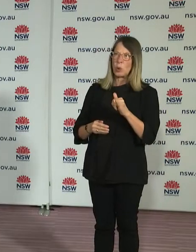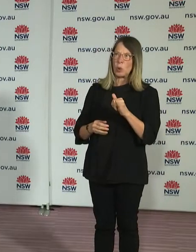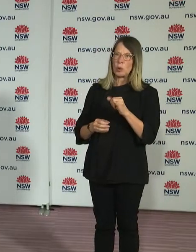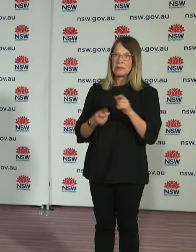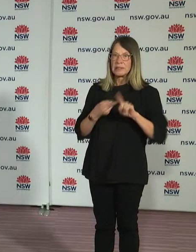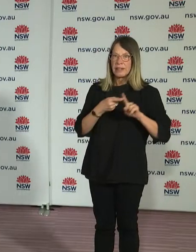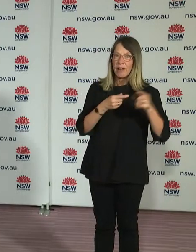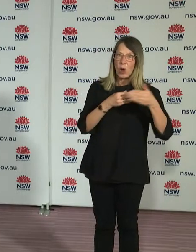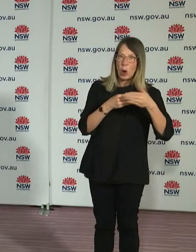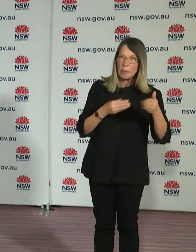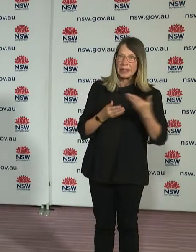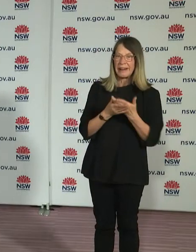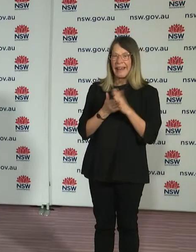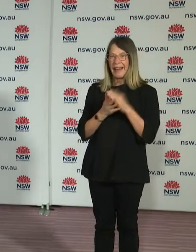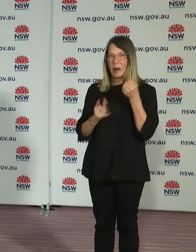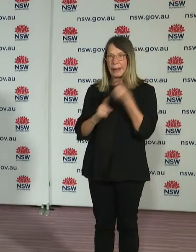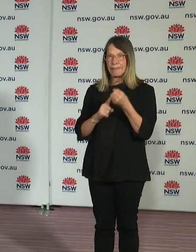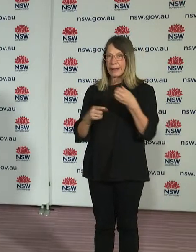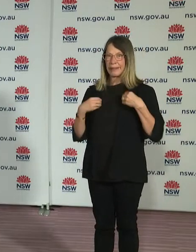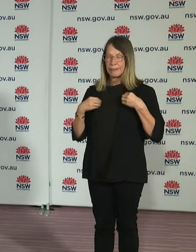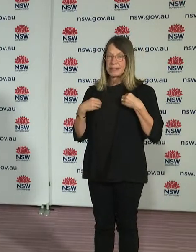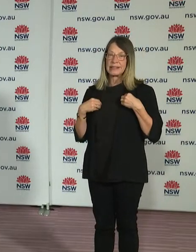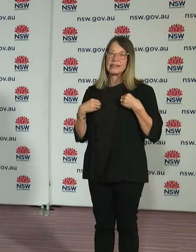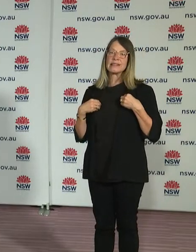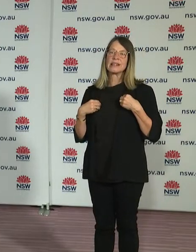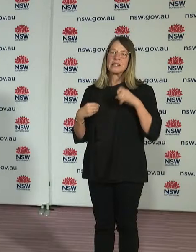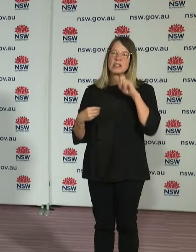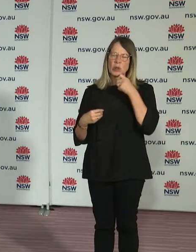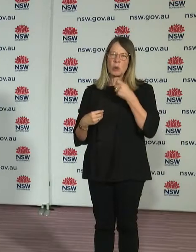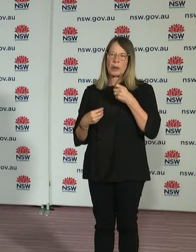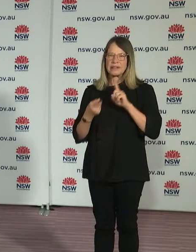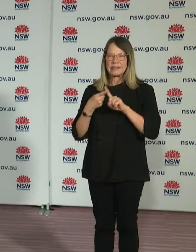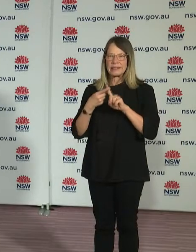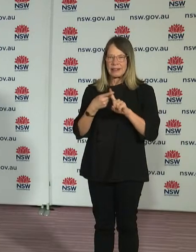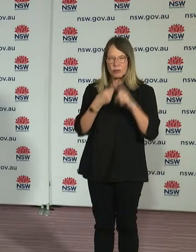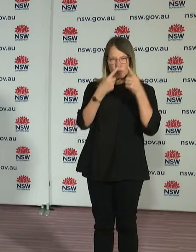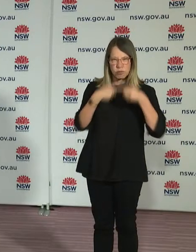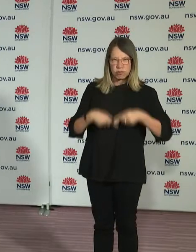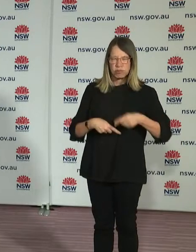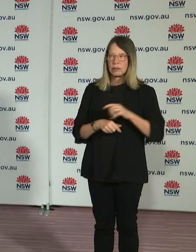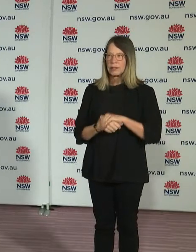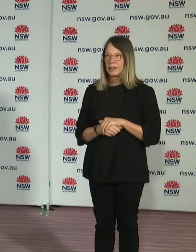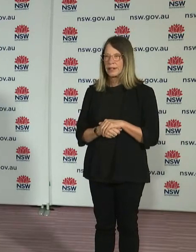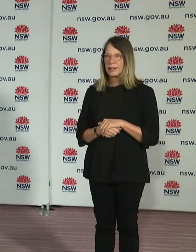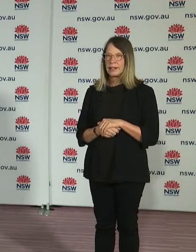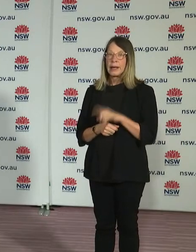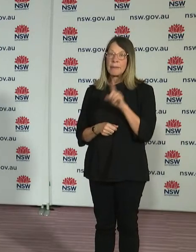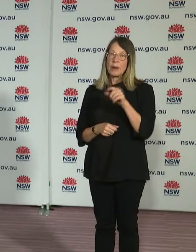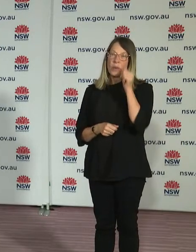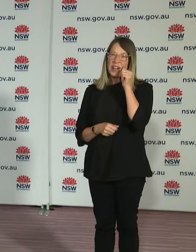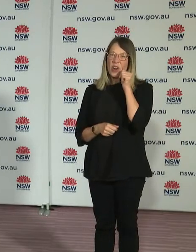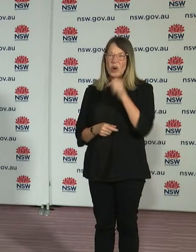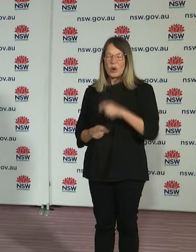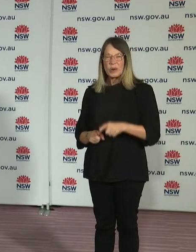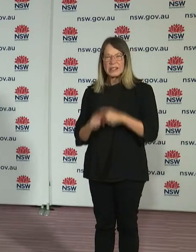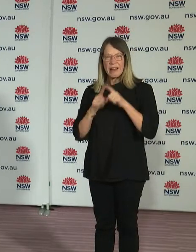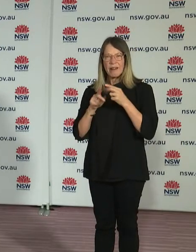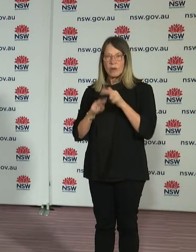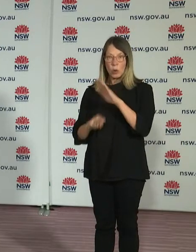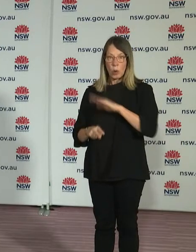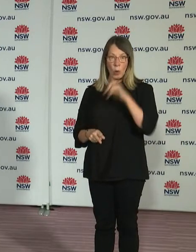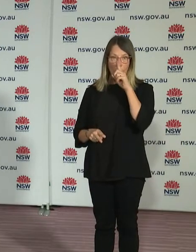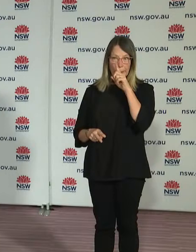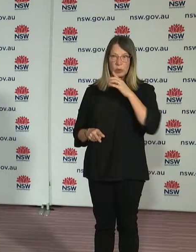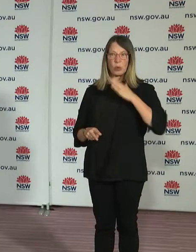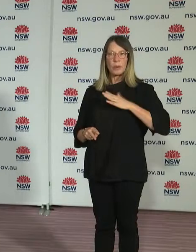our attention to. What we know now is the settings that business has moving forward, but the challenge for all of us is to maintain